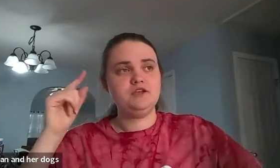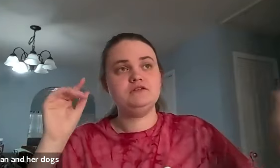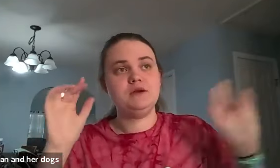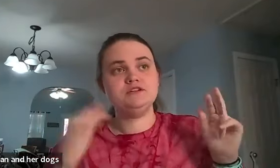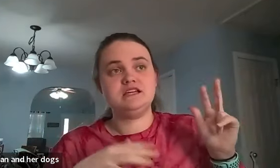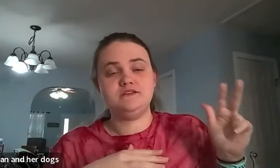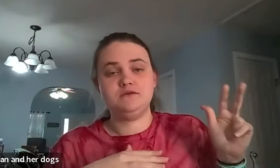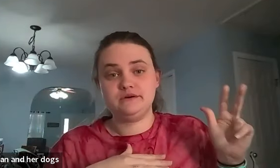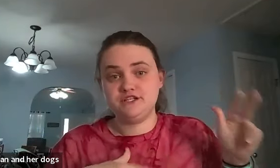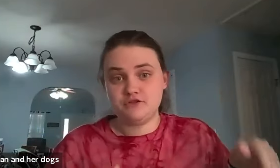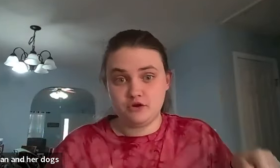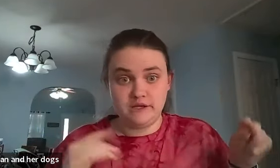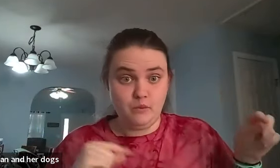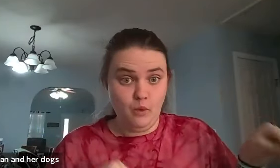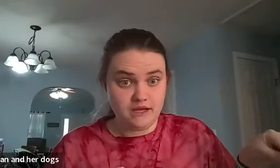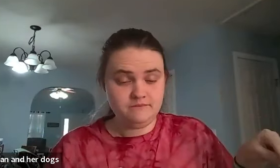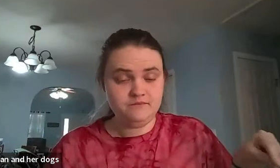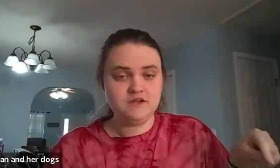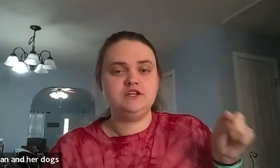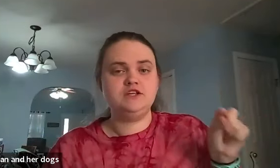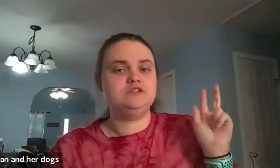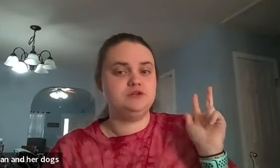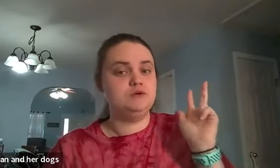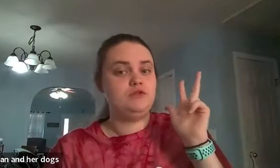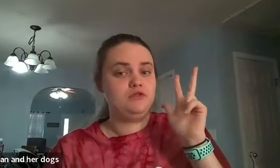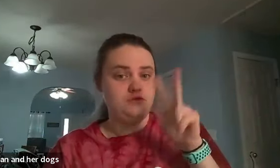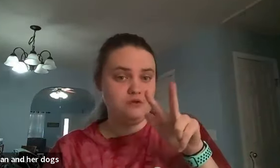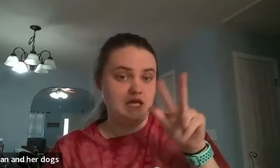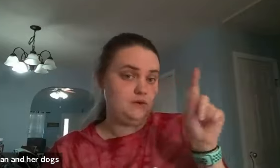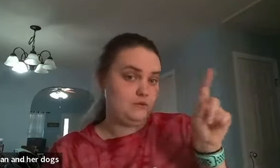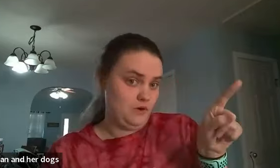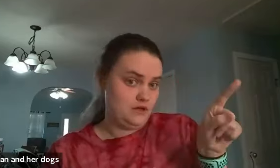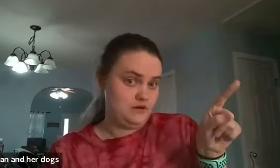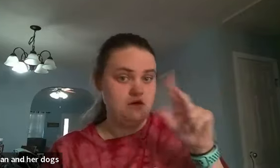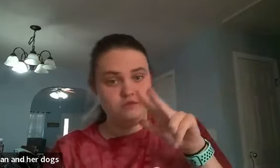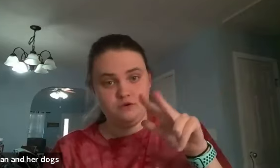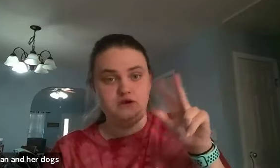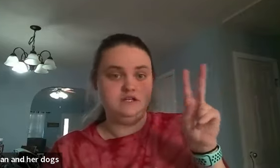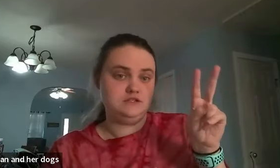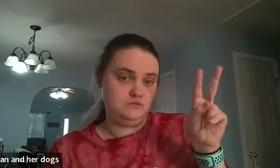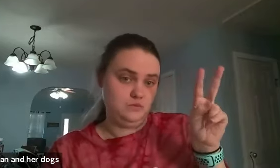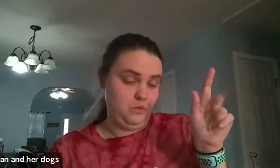your numbers, like if you were going to do 31, you would do 31,